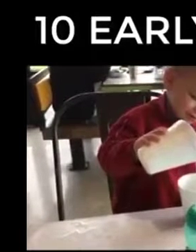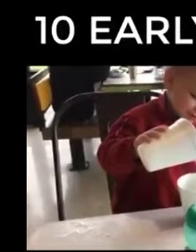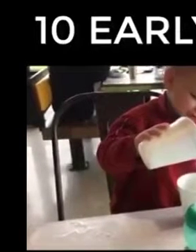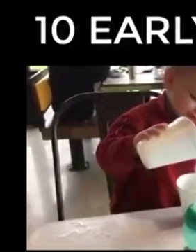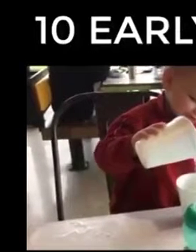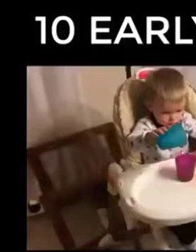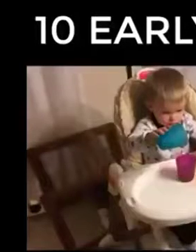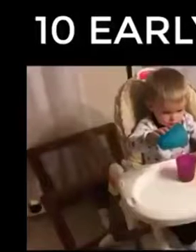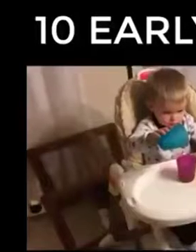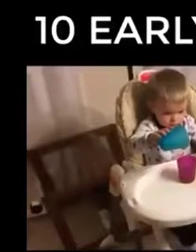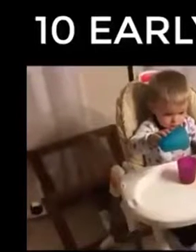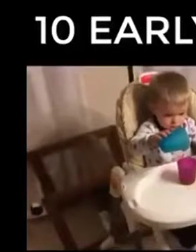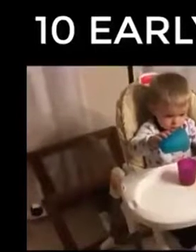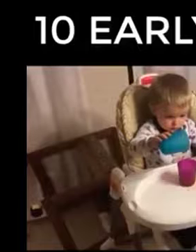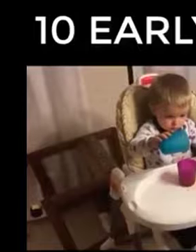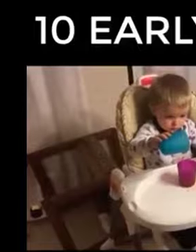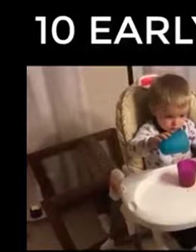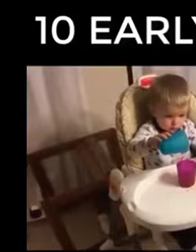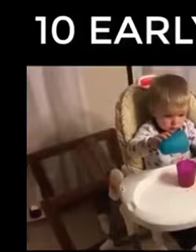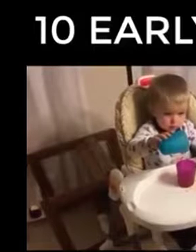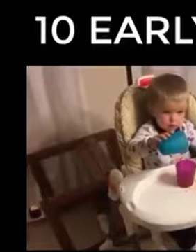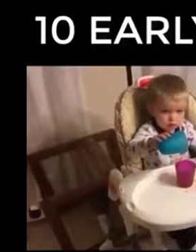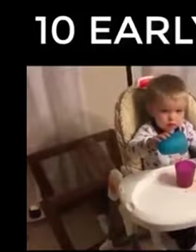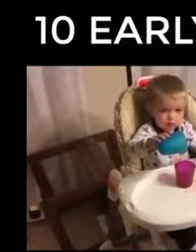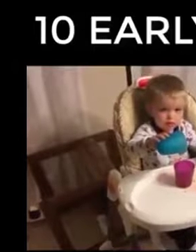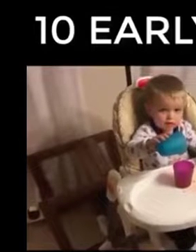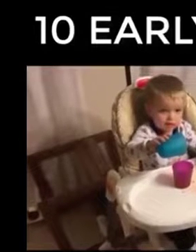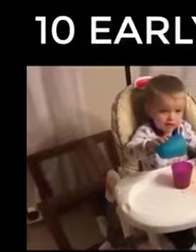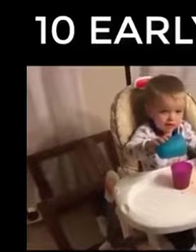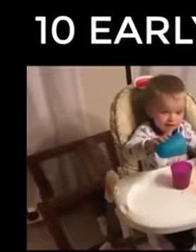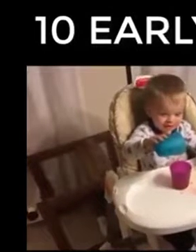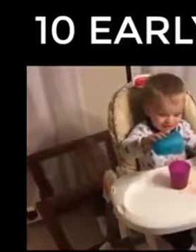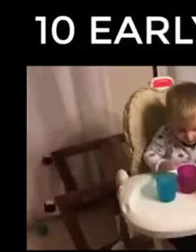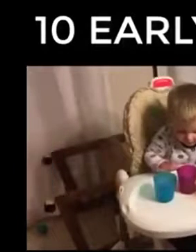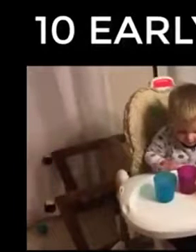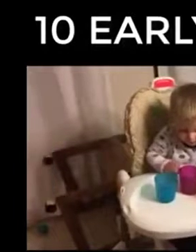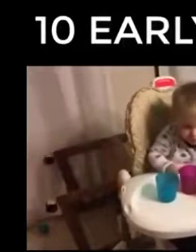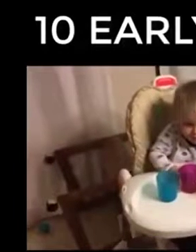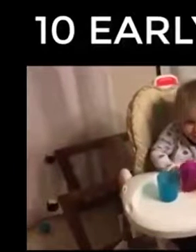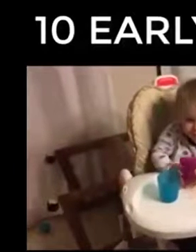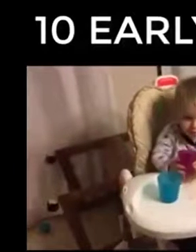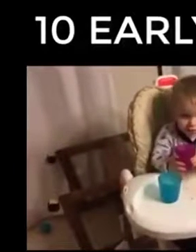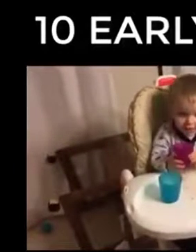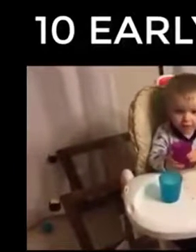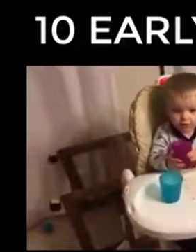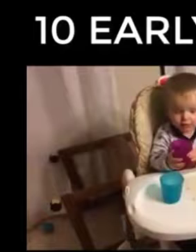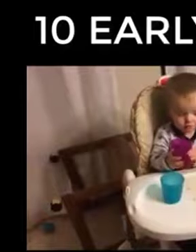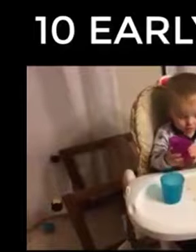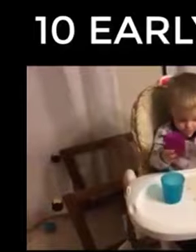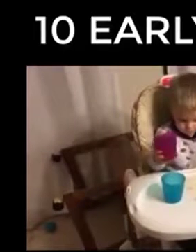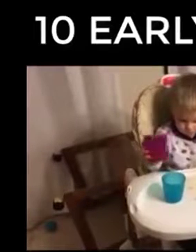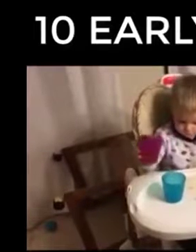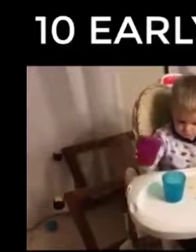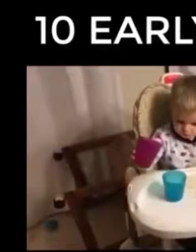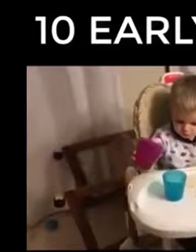withdrawn from others, instead of trying to put on a show. Generally, the behavior will last longer than 5 or 10 minutes and can last hours depending on the severity of